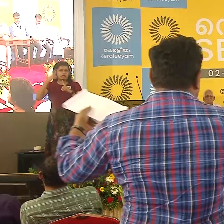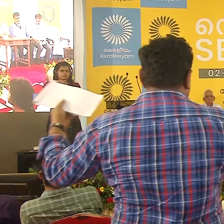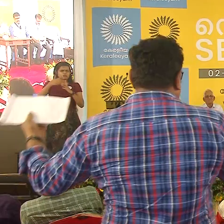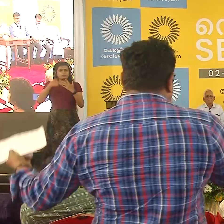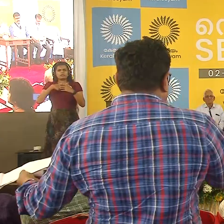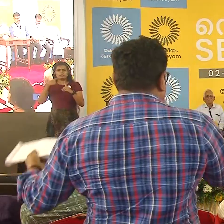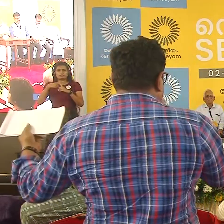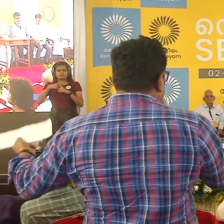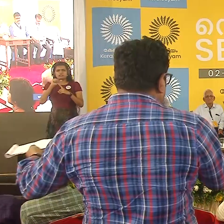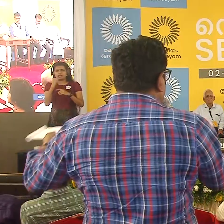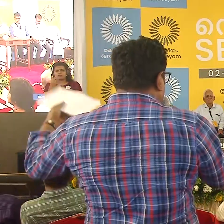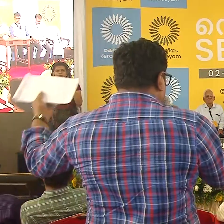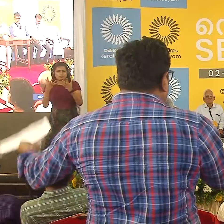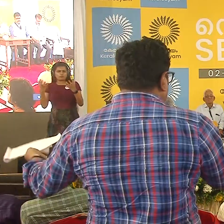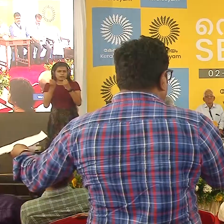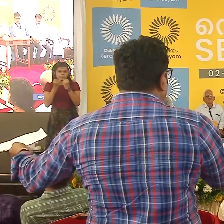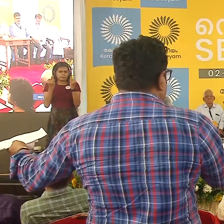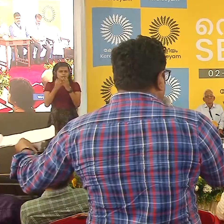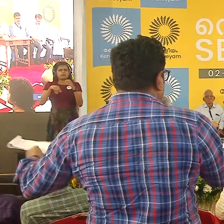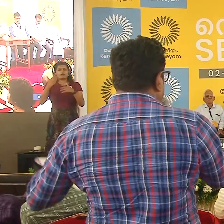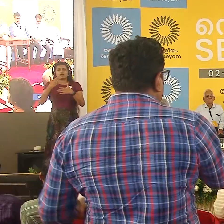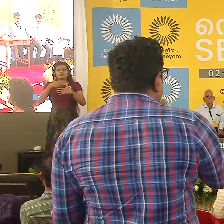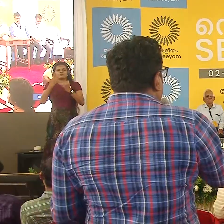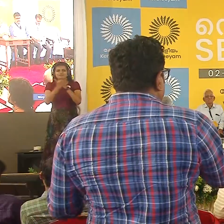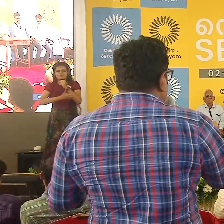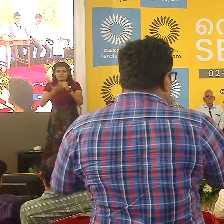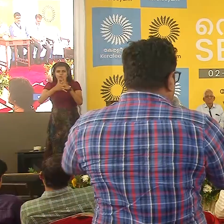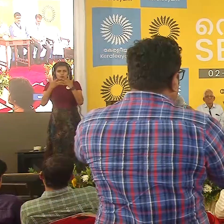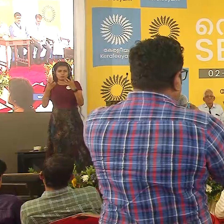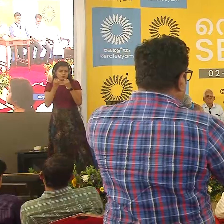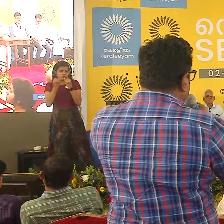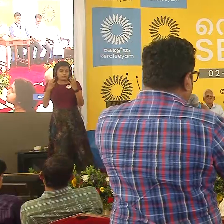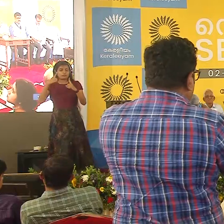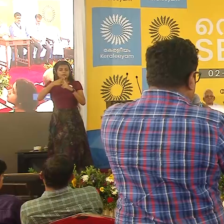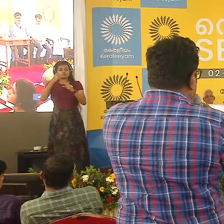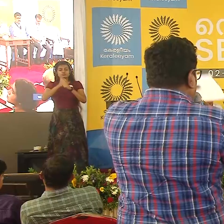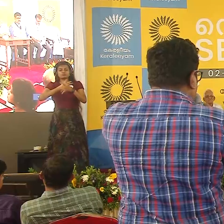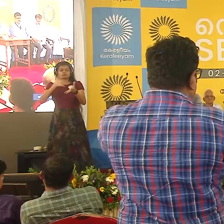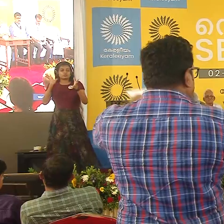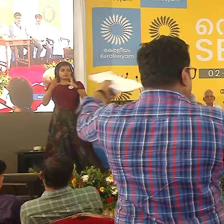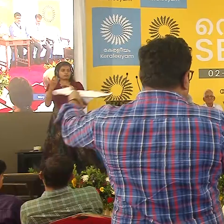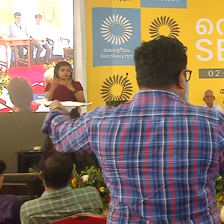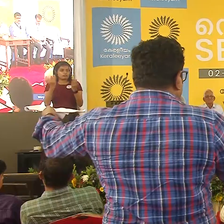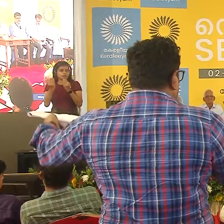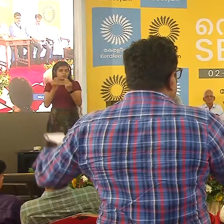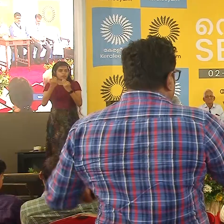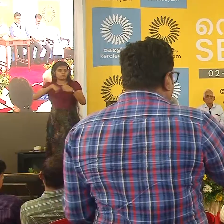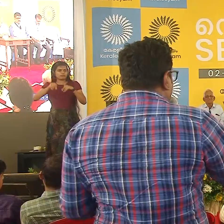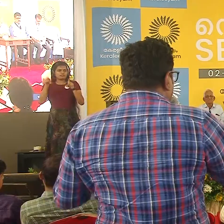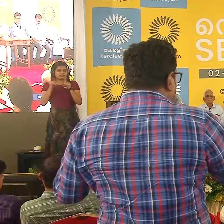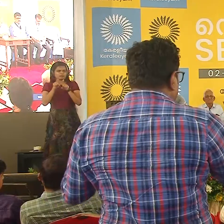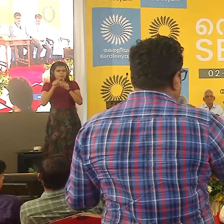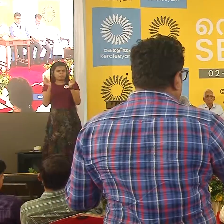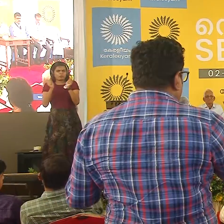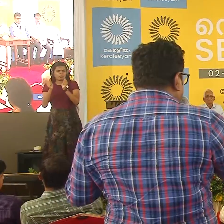We have many products like agriculture products. So geographical location wise, port is very close. So we